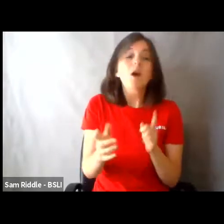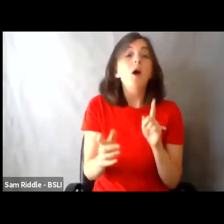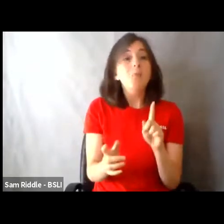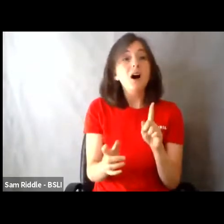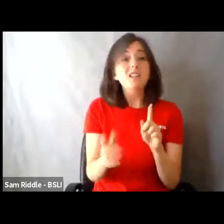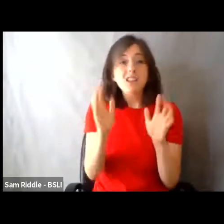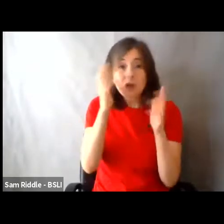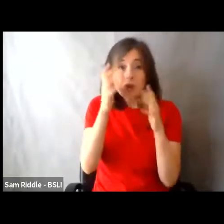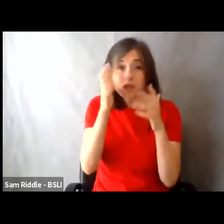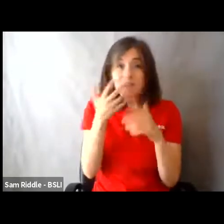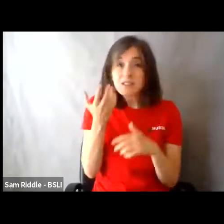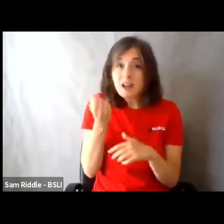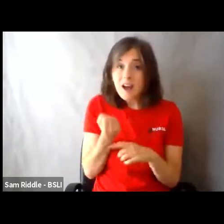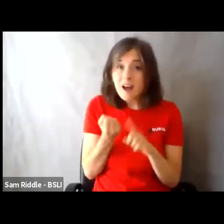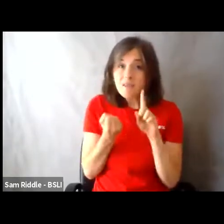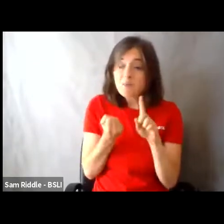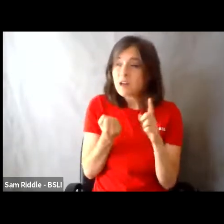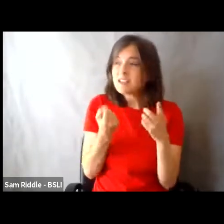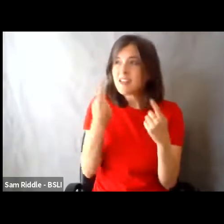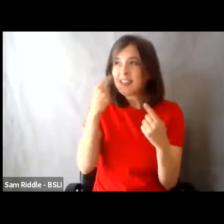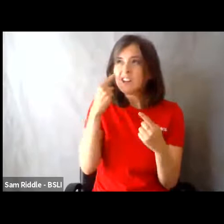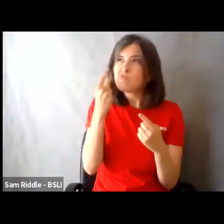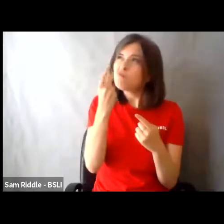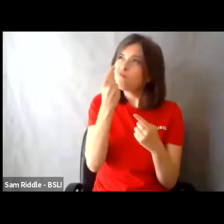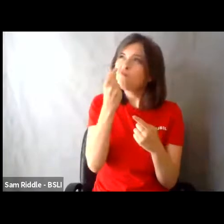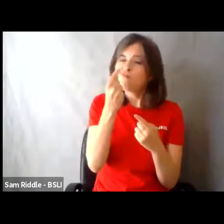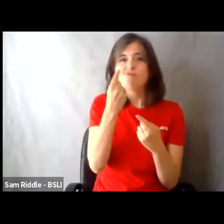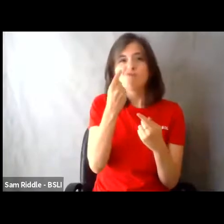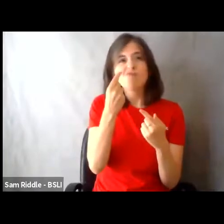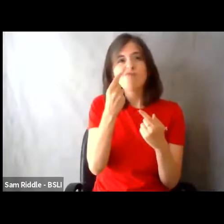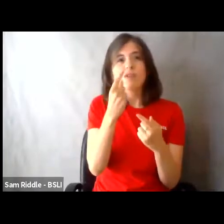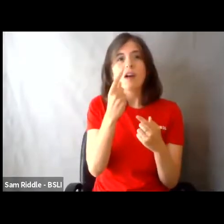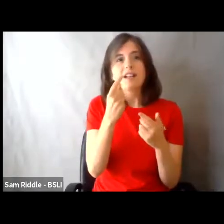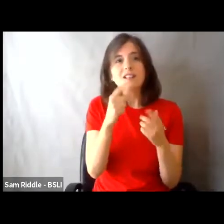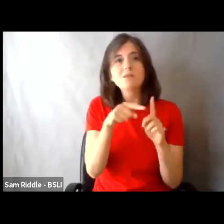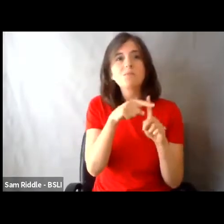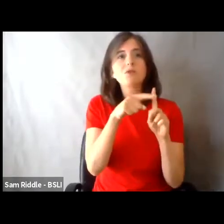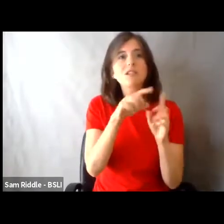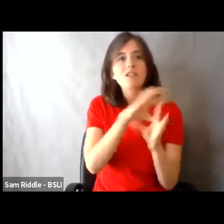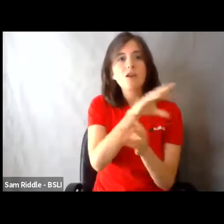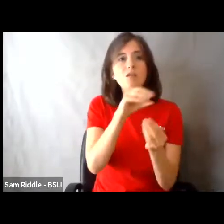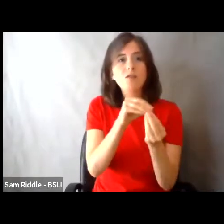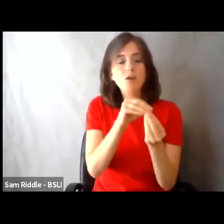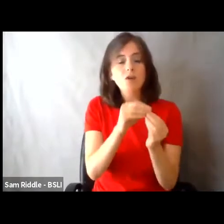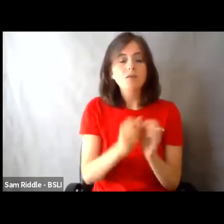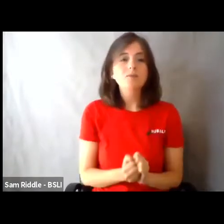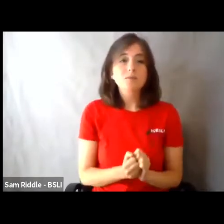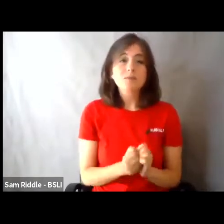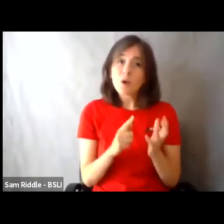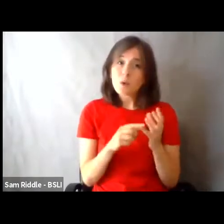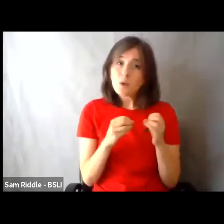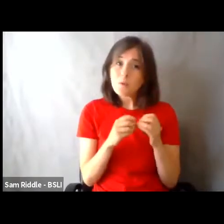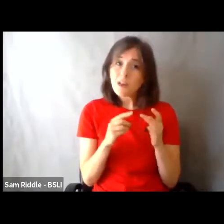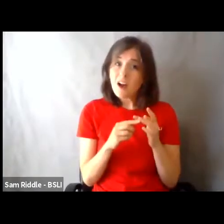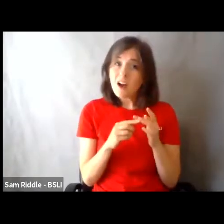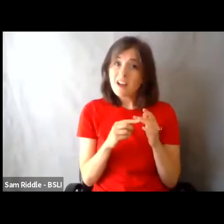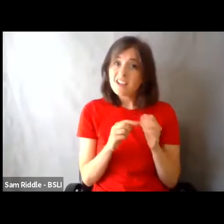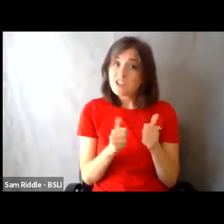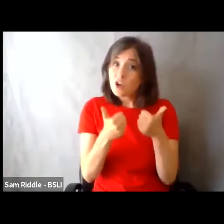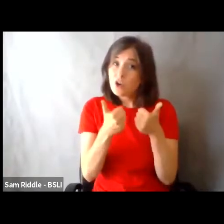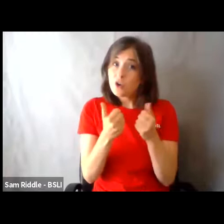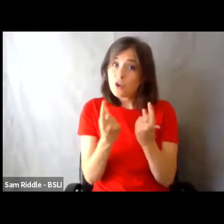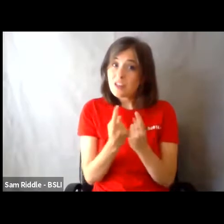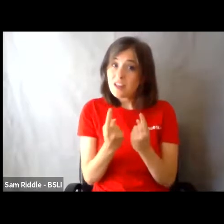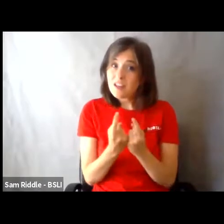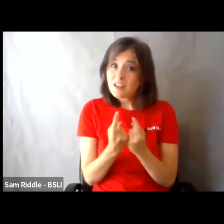So why is UBI a good thing? As people have already noted this evening, the current benefits system